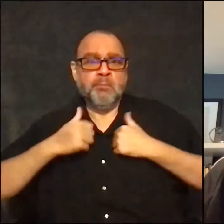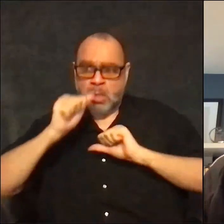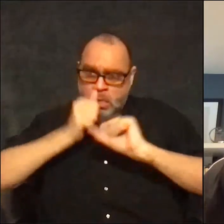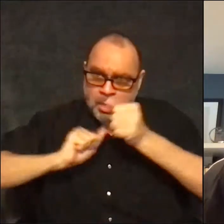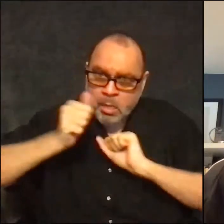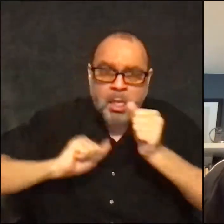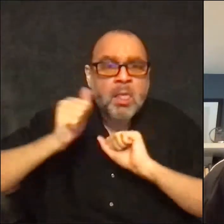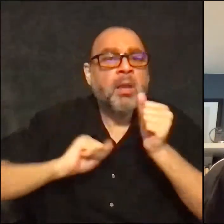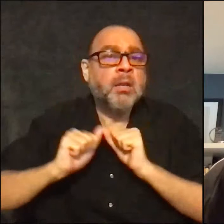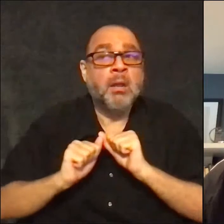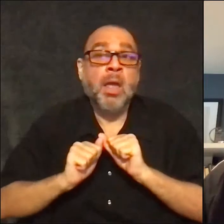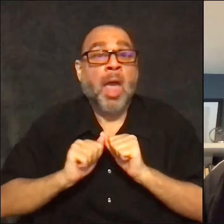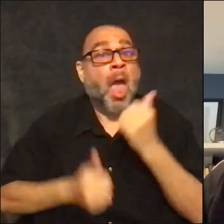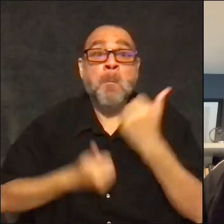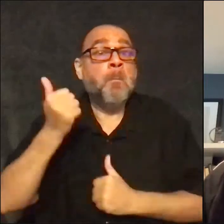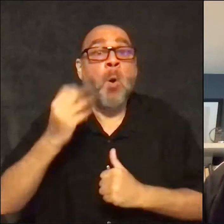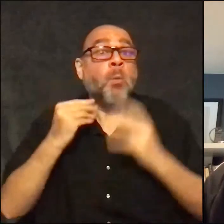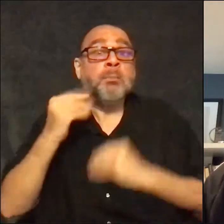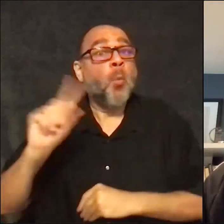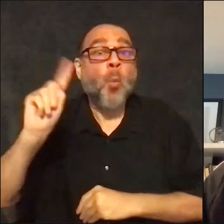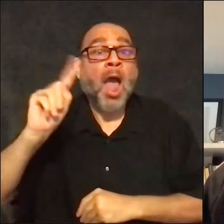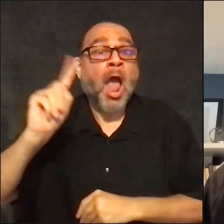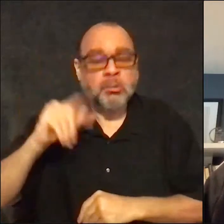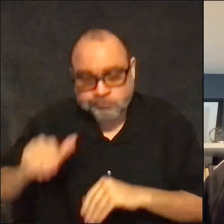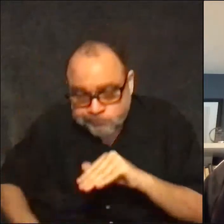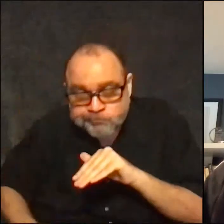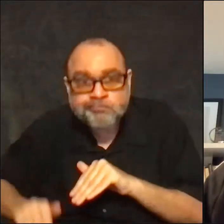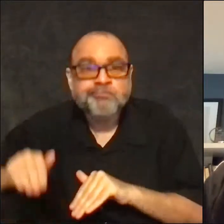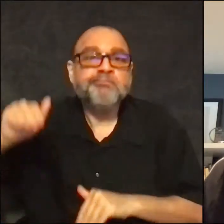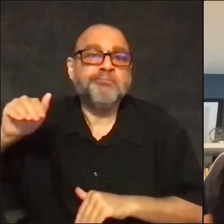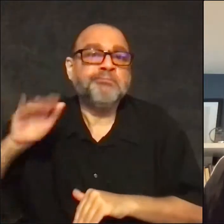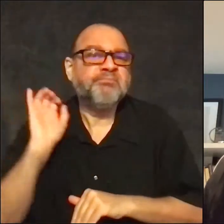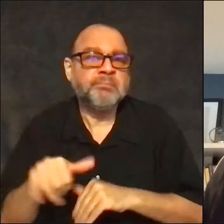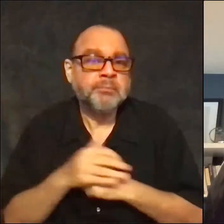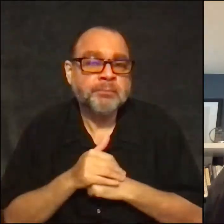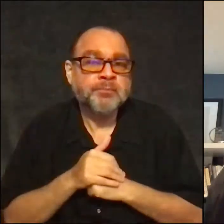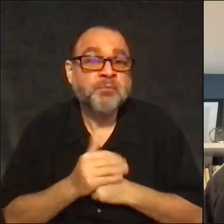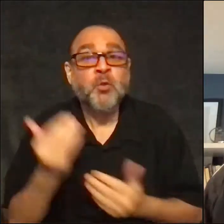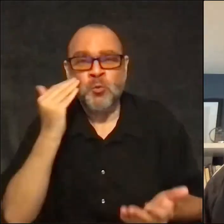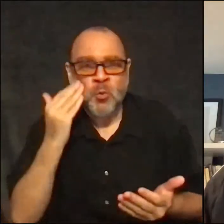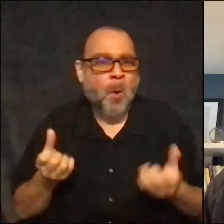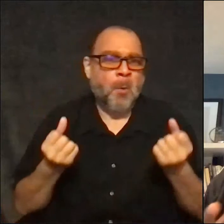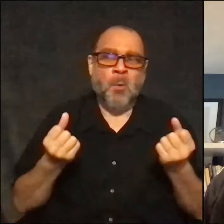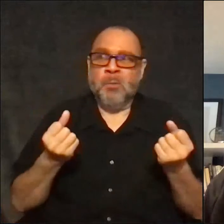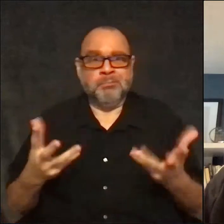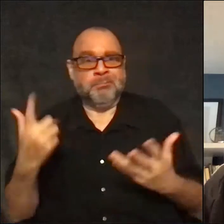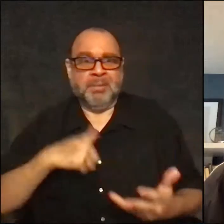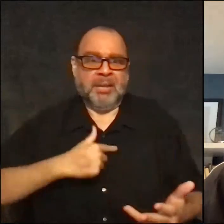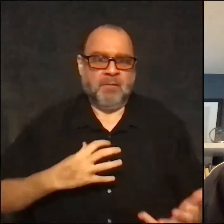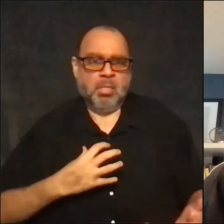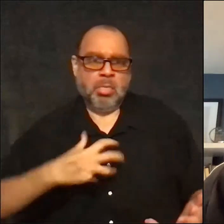And so I think the main consequence of learning how to code switch effectively, like many of us have to do in the